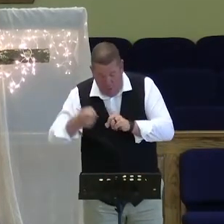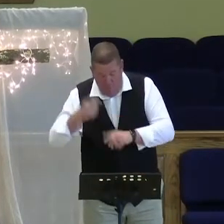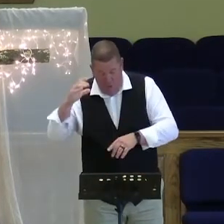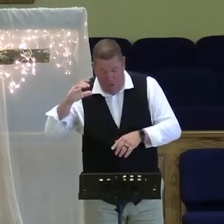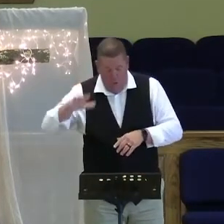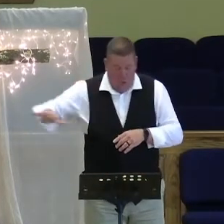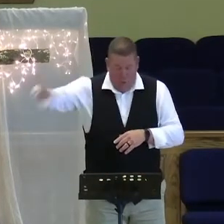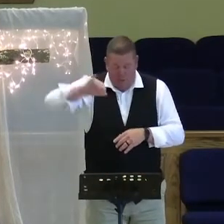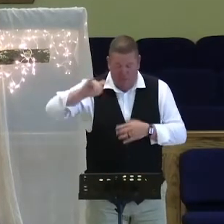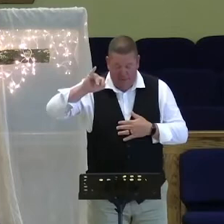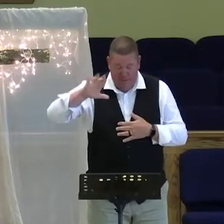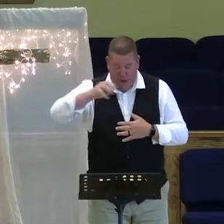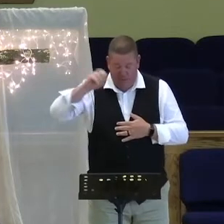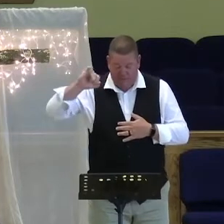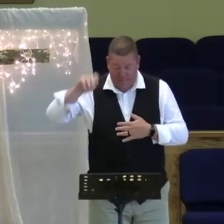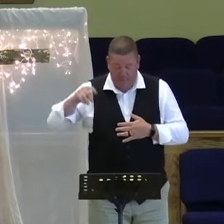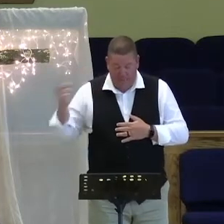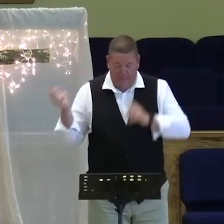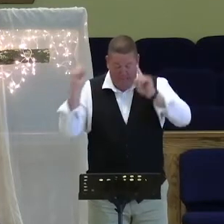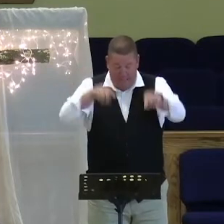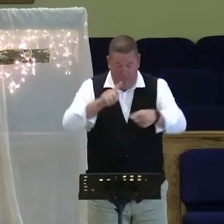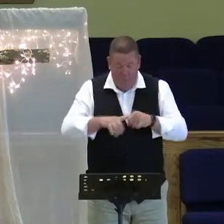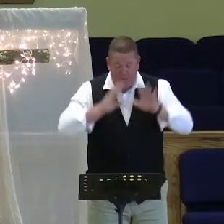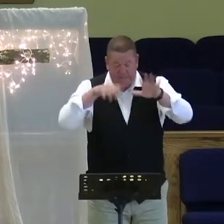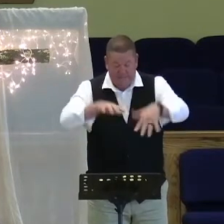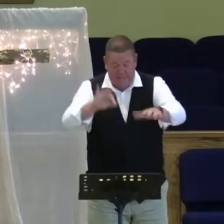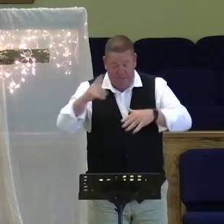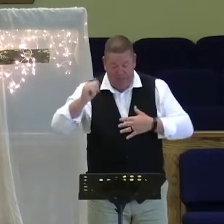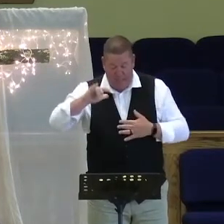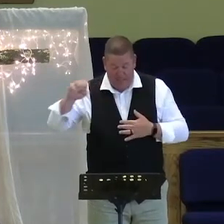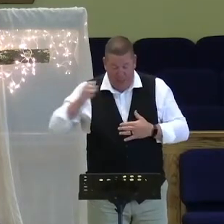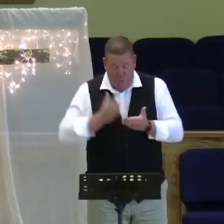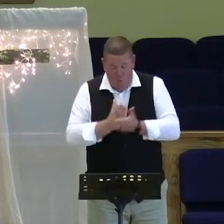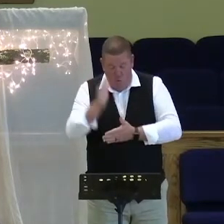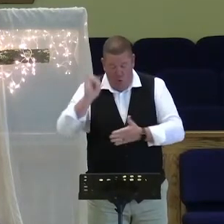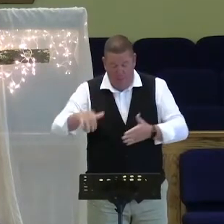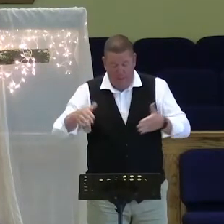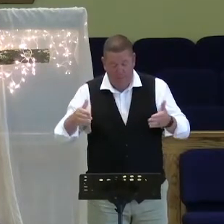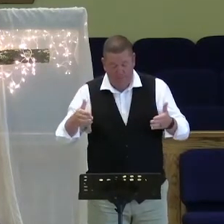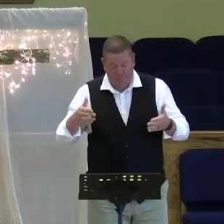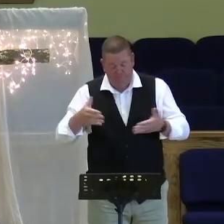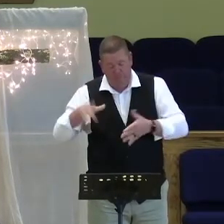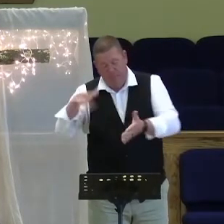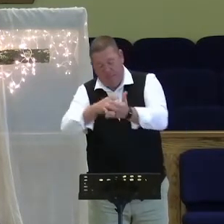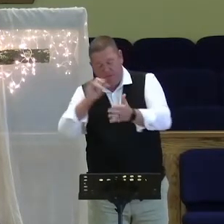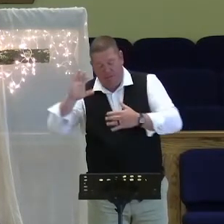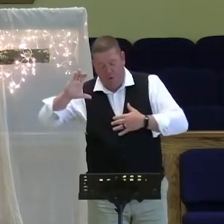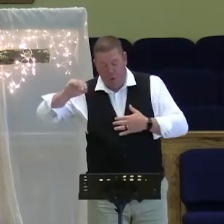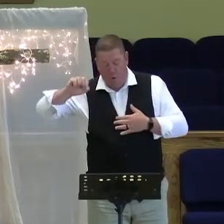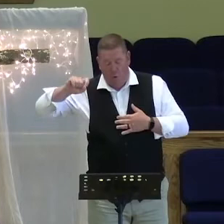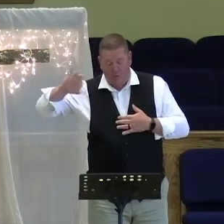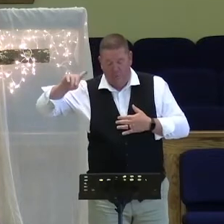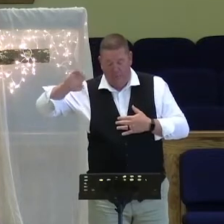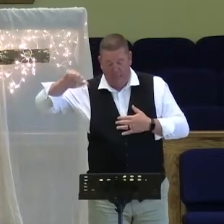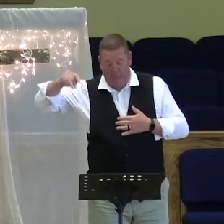departing from the coast of Tyre and Sidon, he came unto the Sea of Galilee, through the midst of the coast of